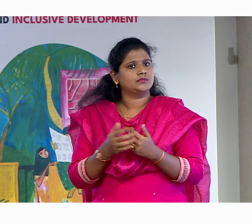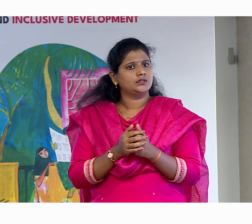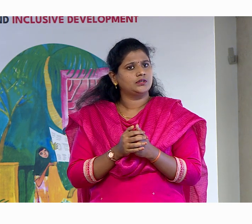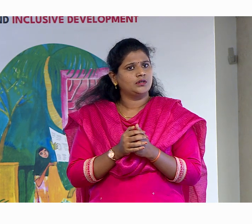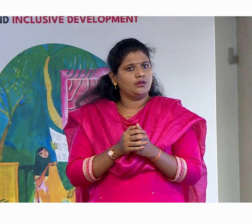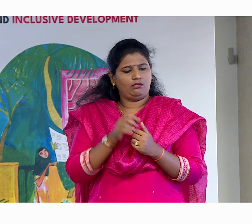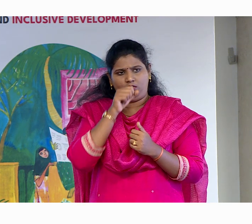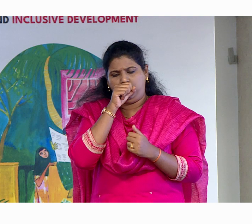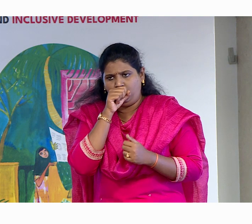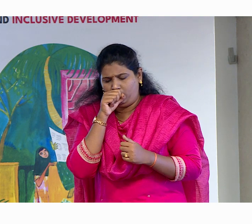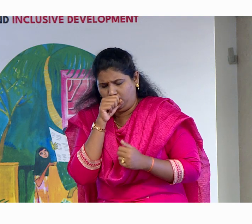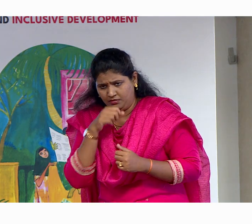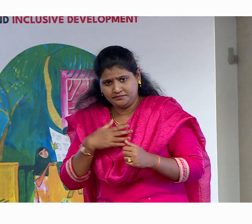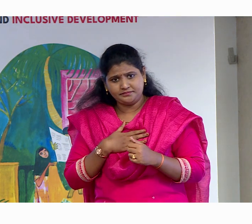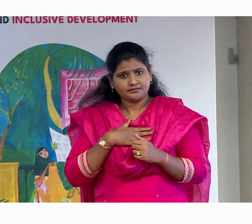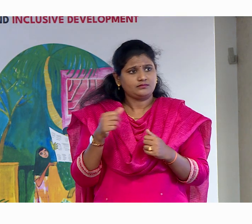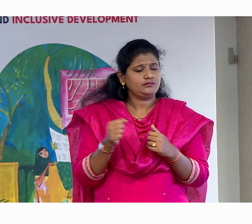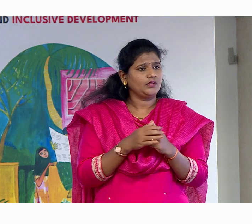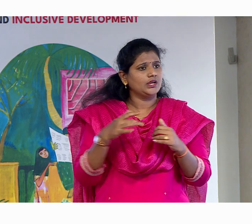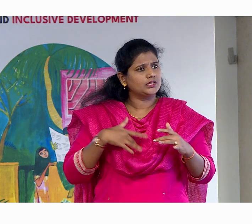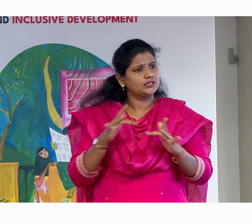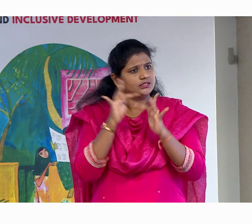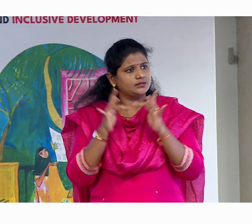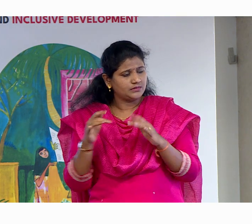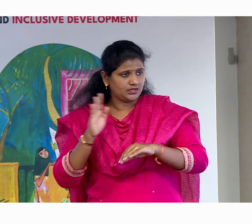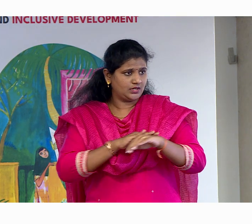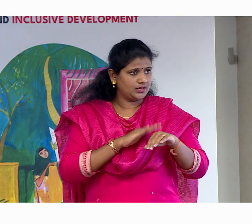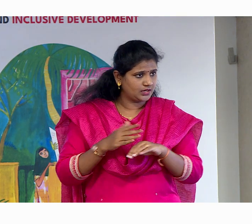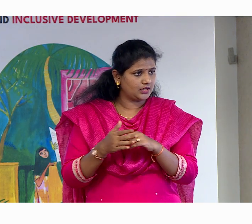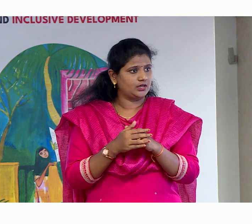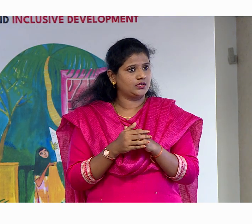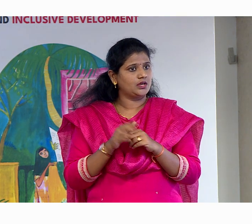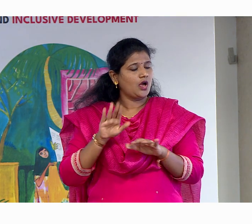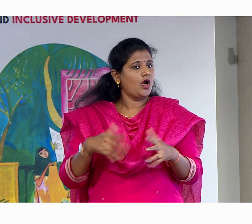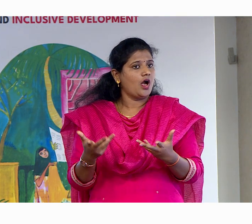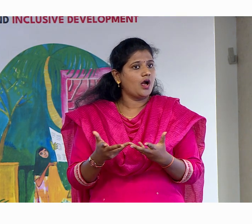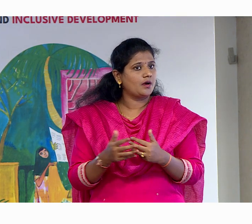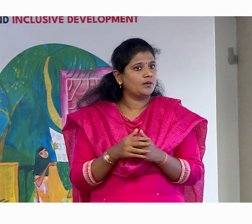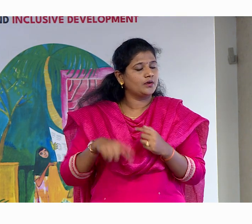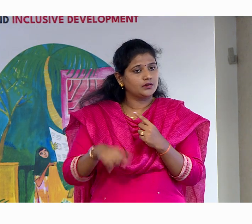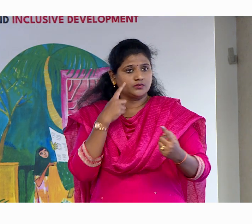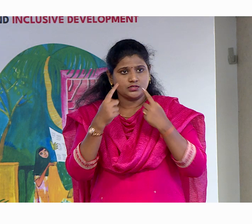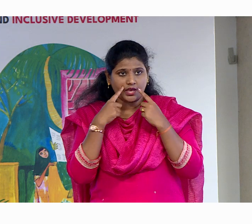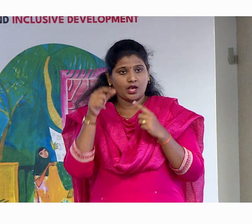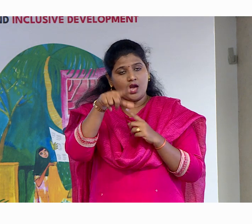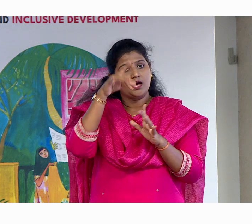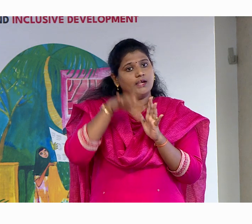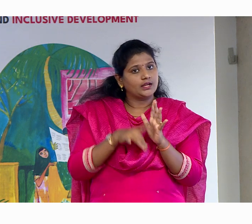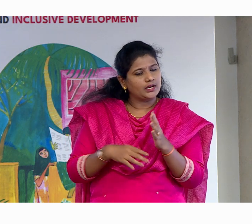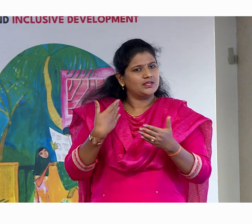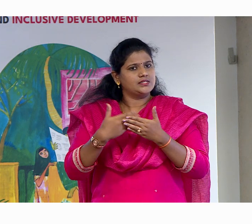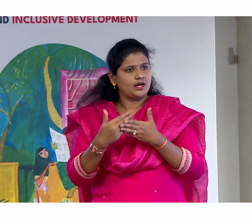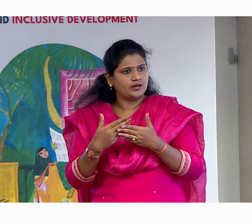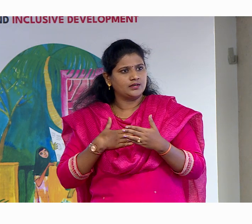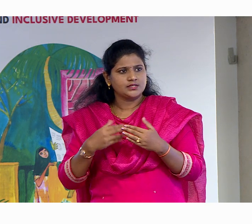and hours of endless fun. But if it's only a simple introduction you want, you can pop into room 1, check out the videos, look at the poster,